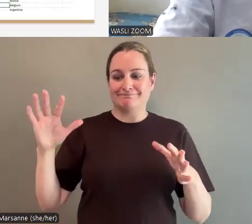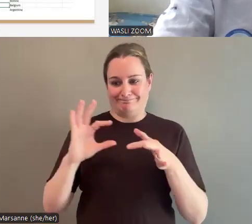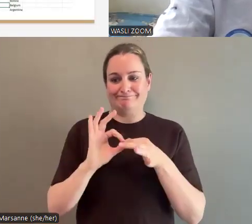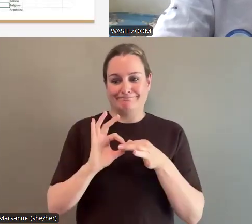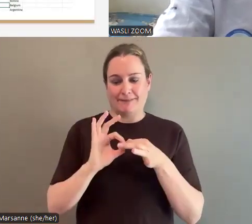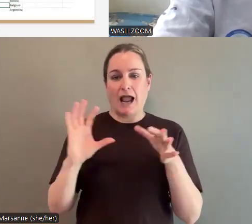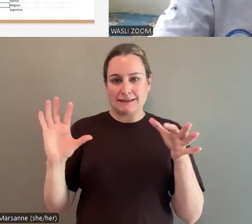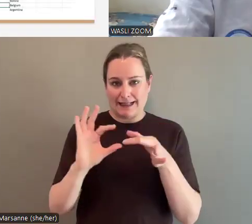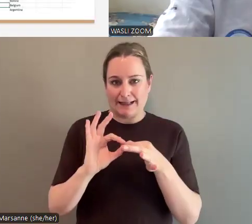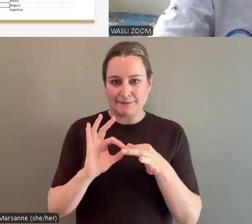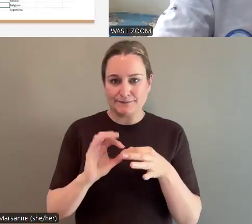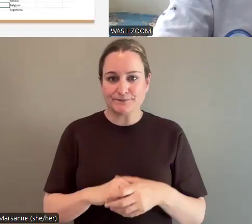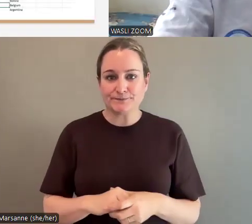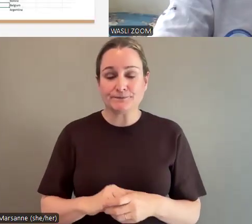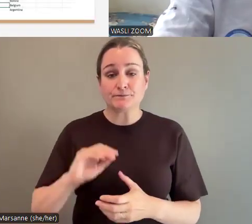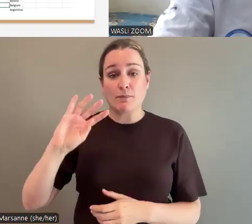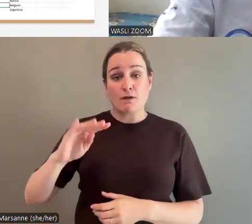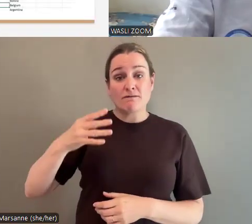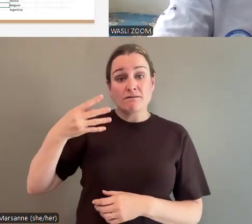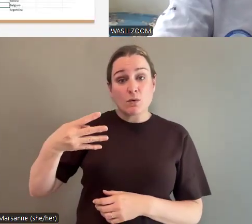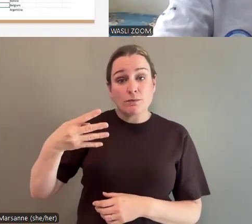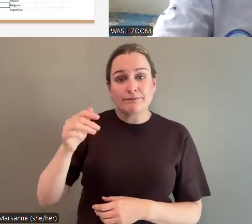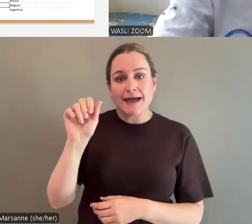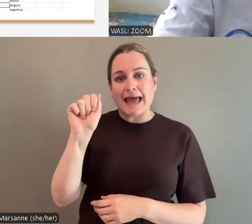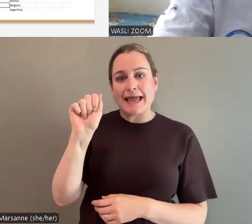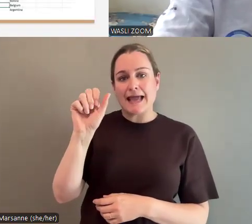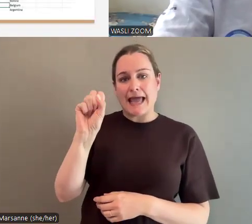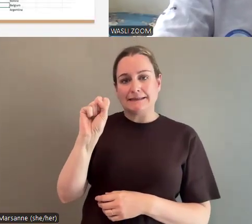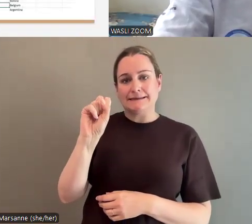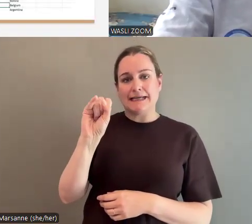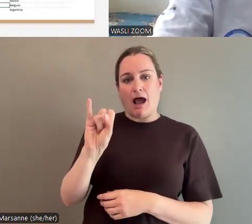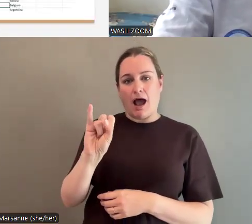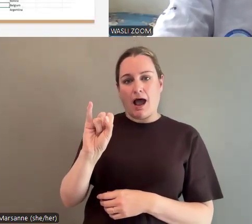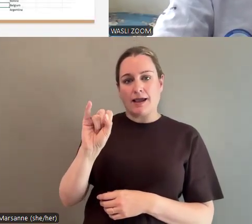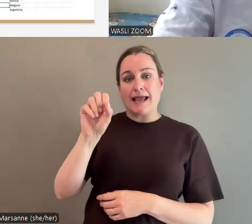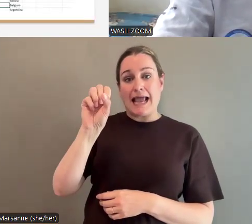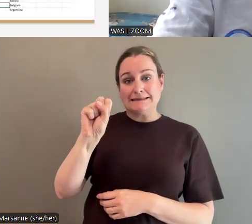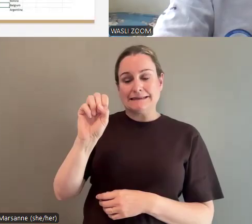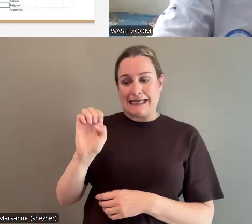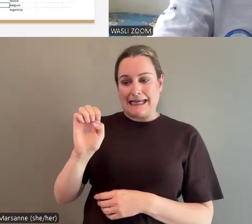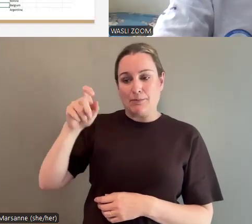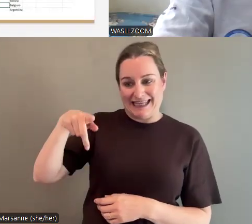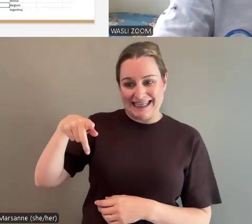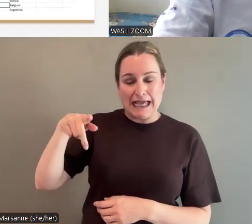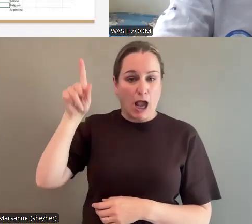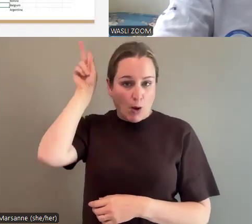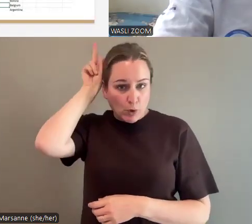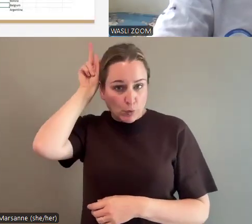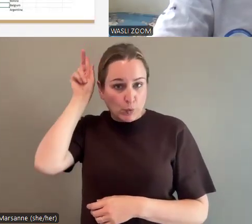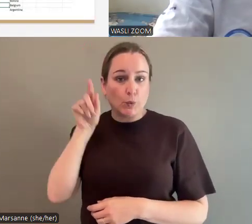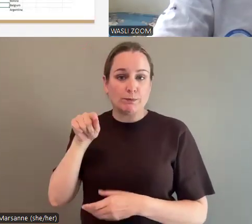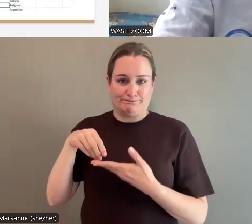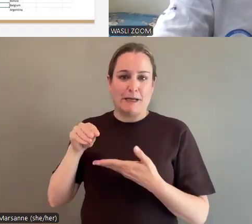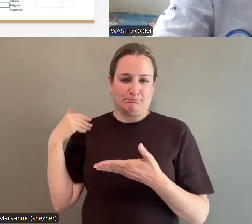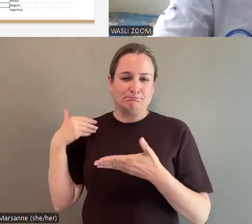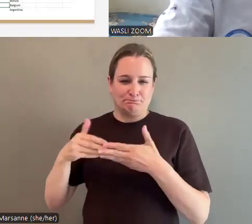number 4, we have the Association of Sign Language Interpreters Peru. They have paid their dues up to date.